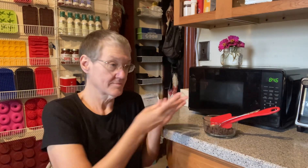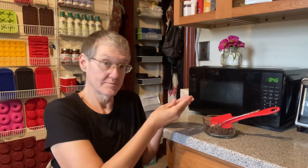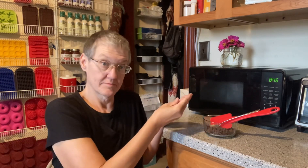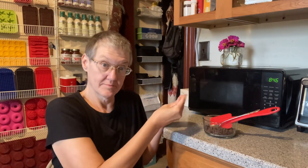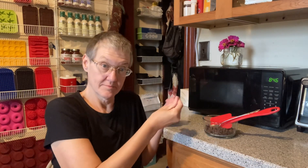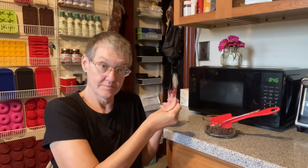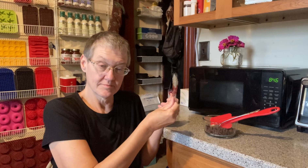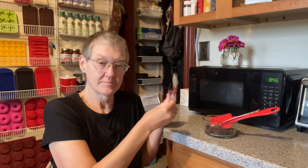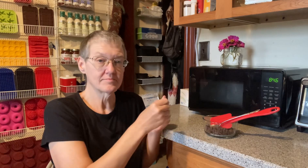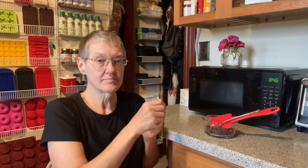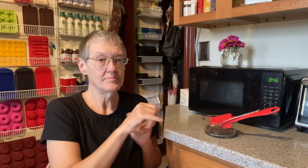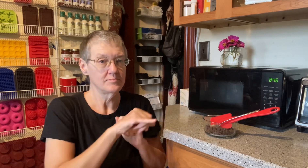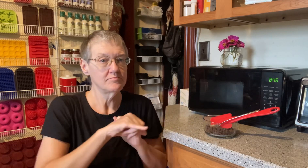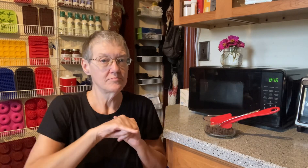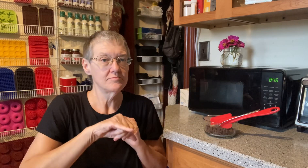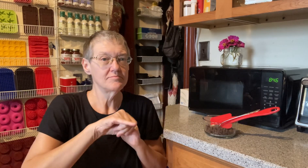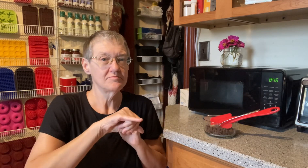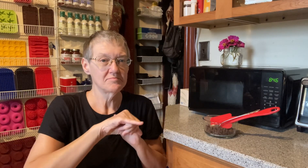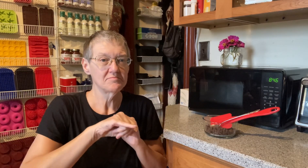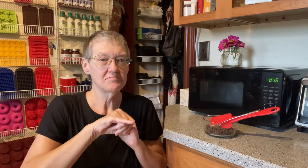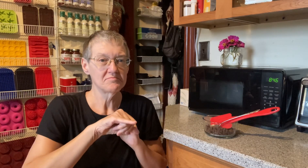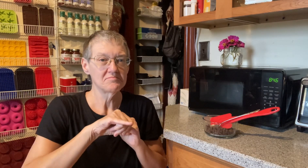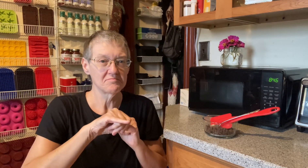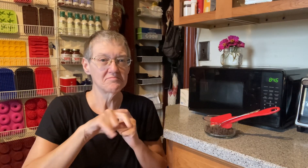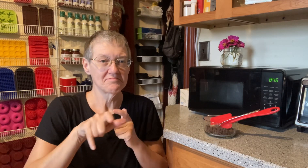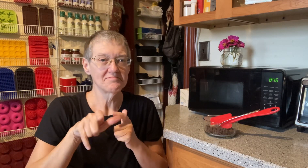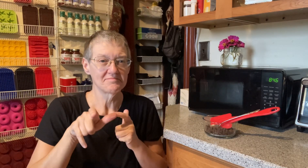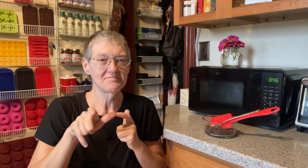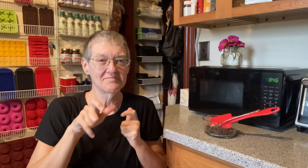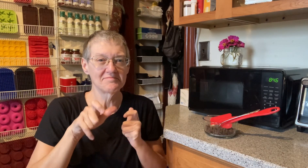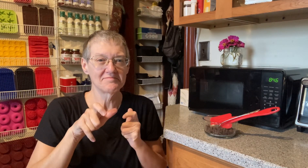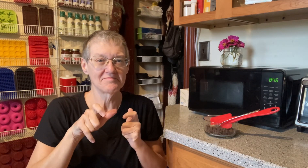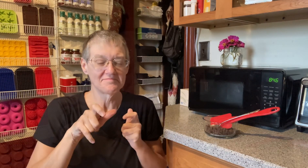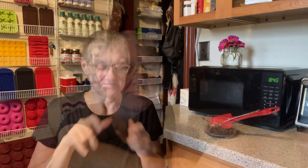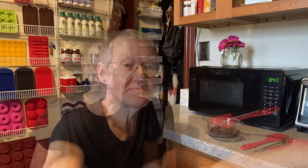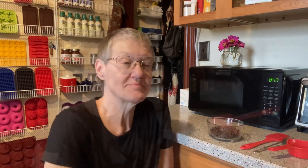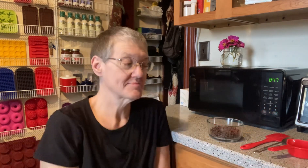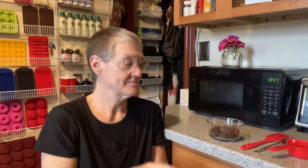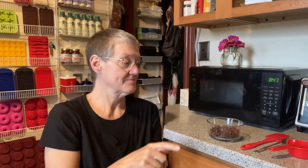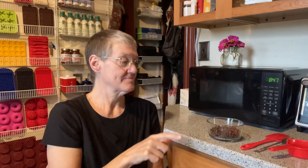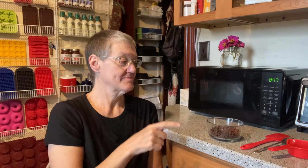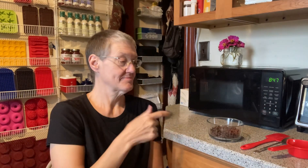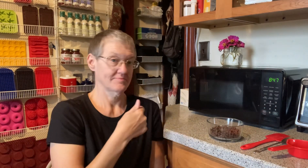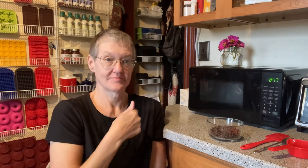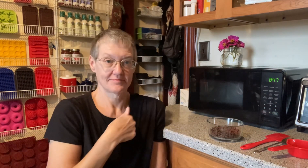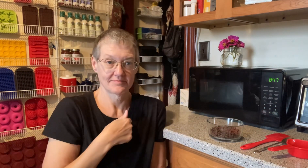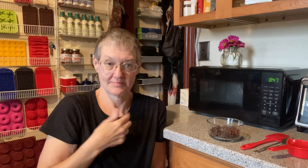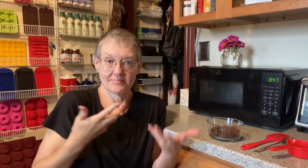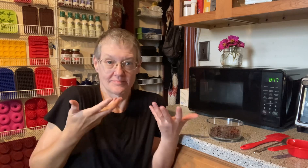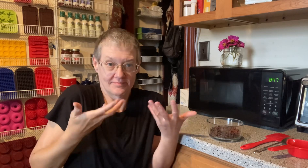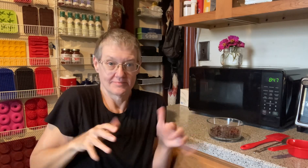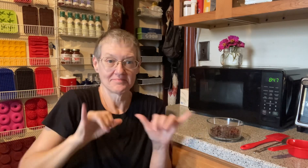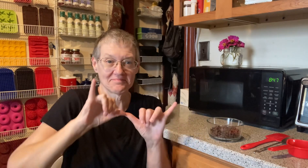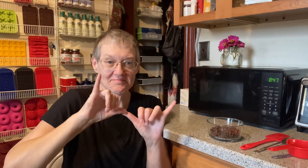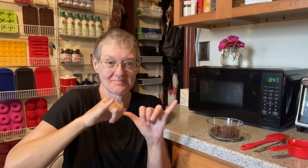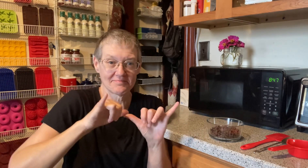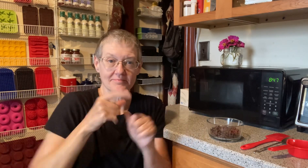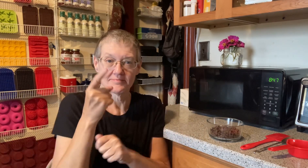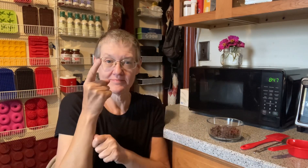Now we're going to prepare the chocolate. We're going to melt it, and then we're going to pour it in pretty quickly. Now I've already